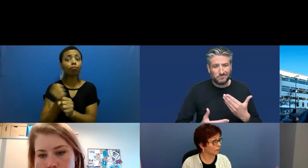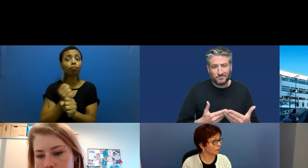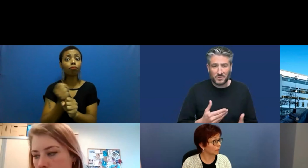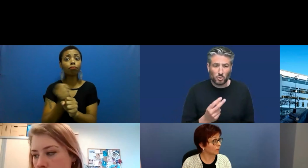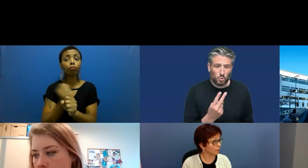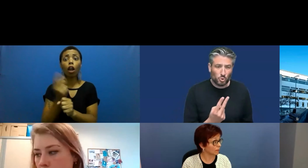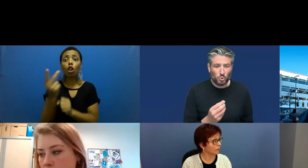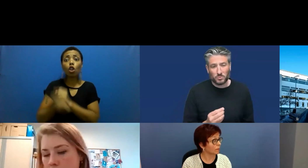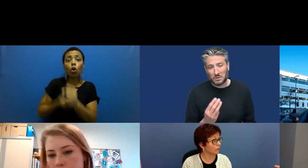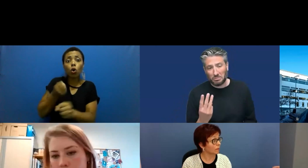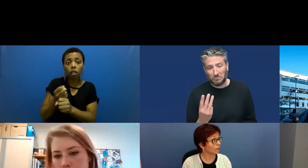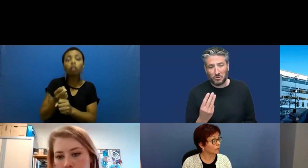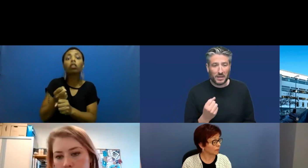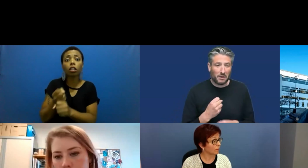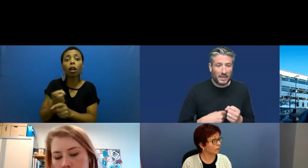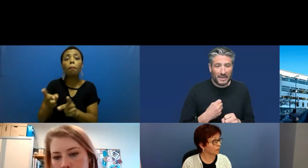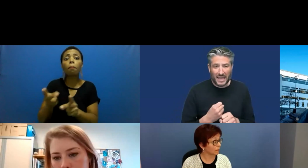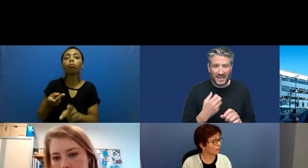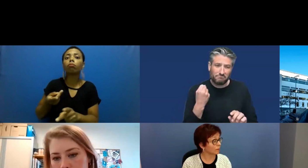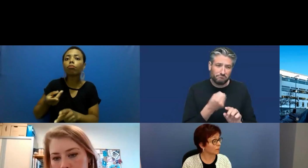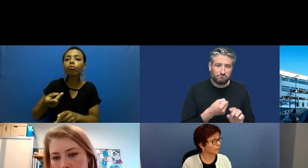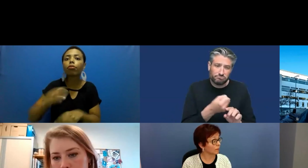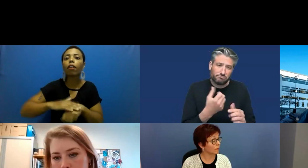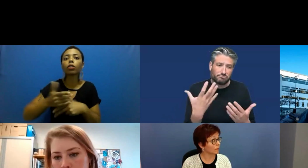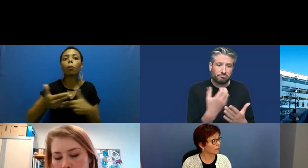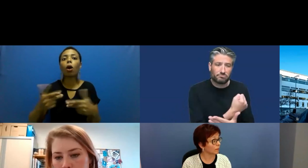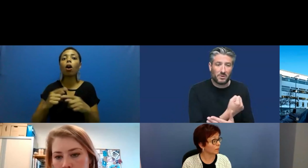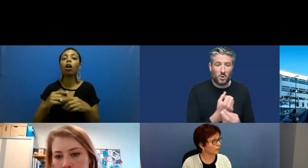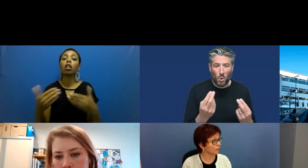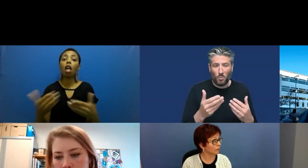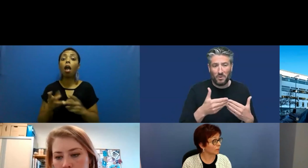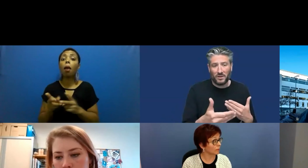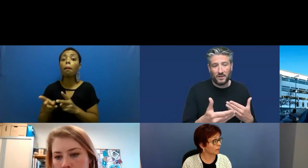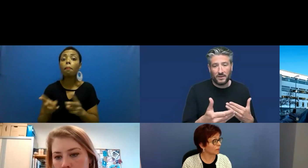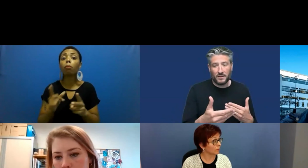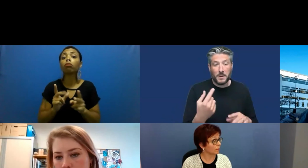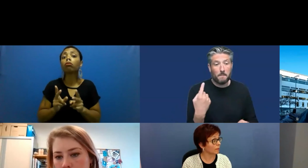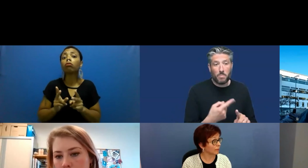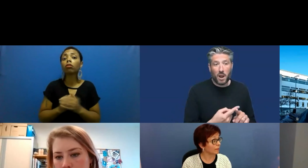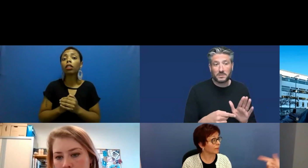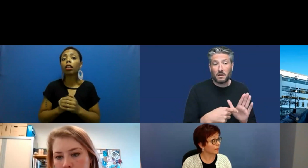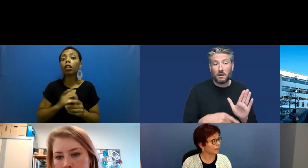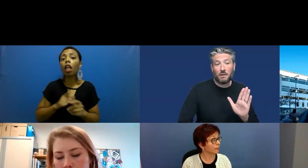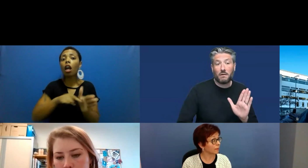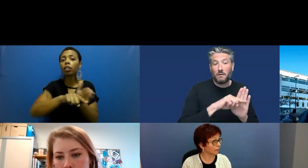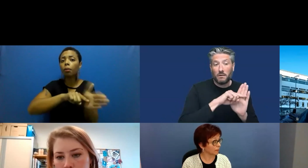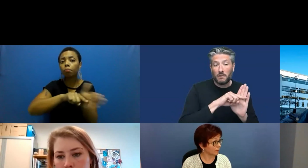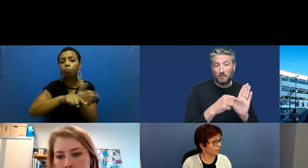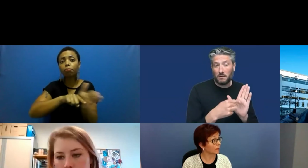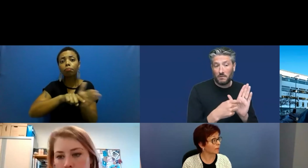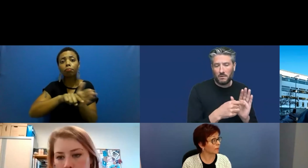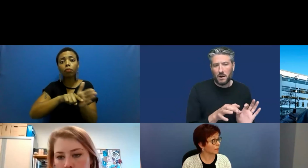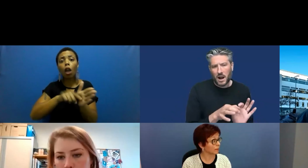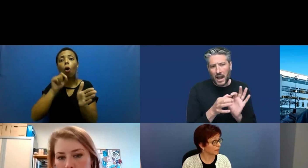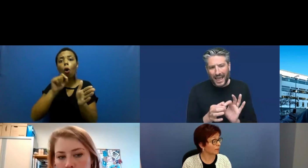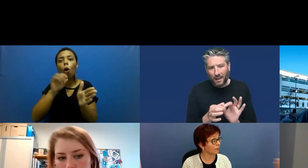might even have a push on other areas as well as research or technology, for